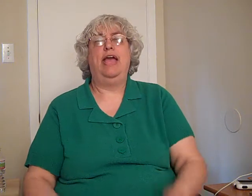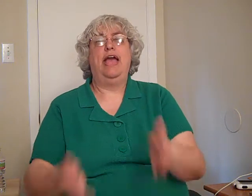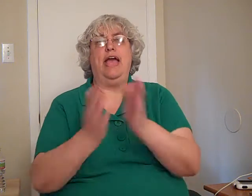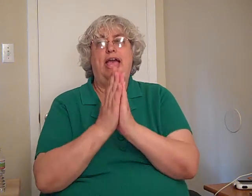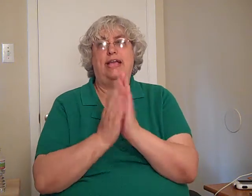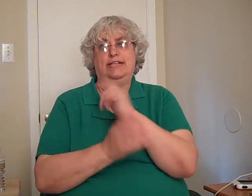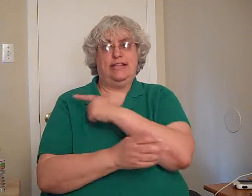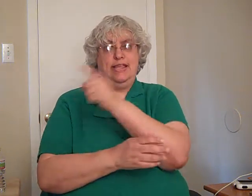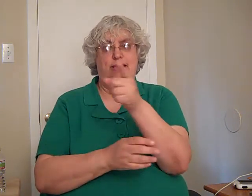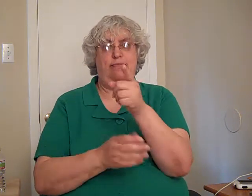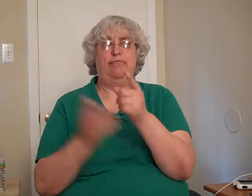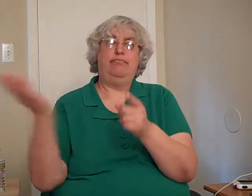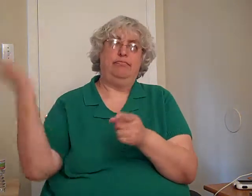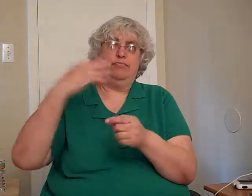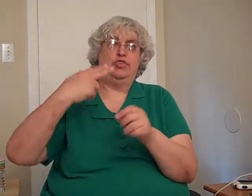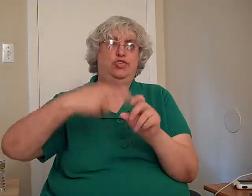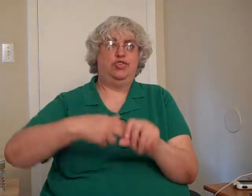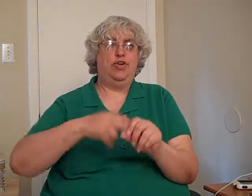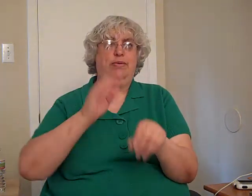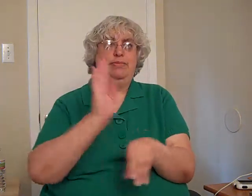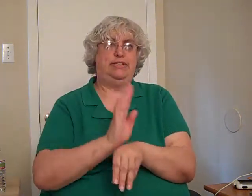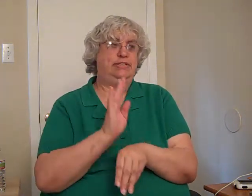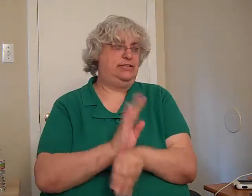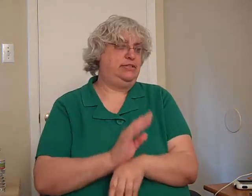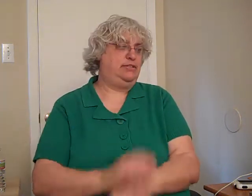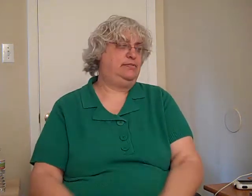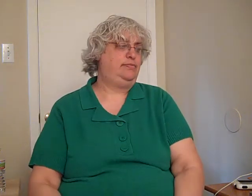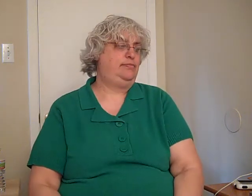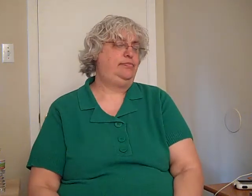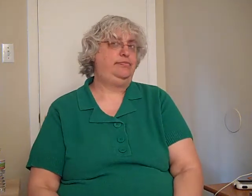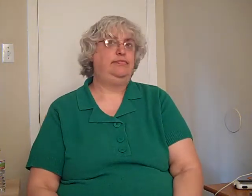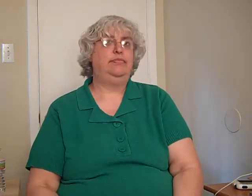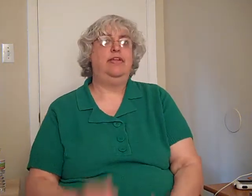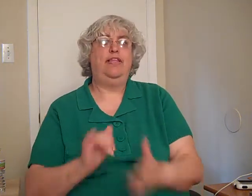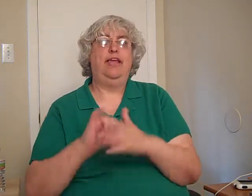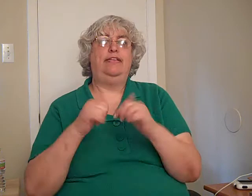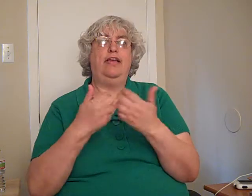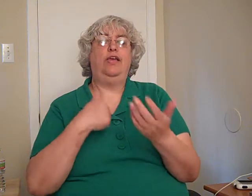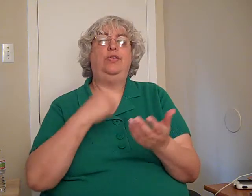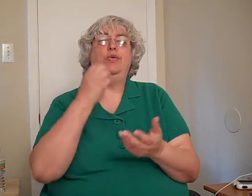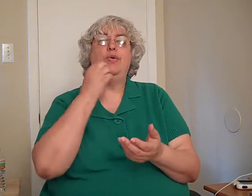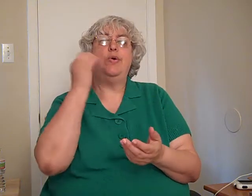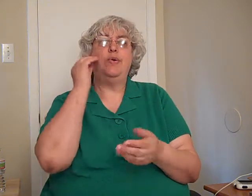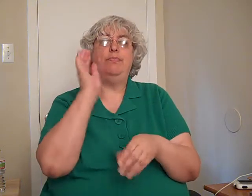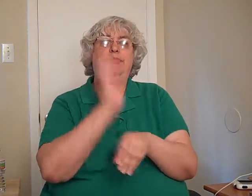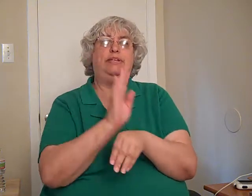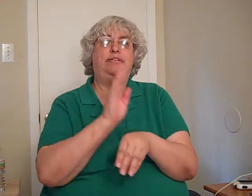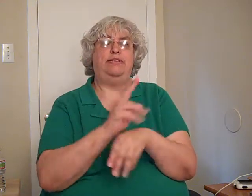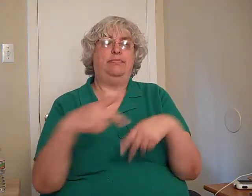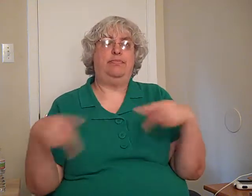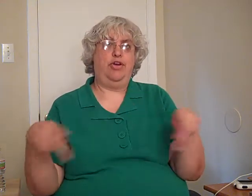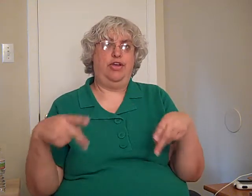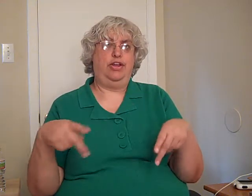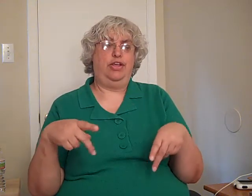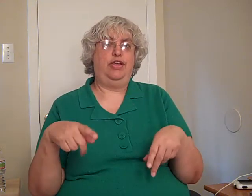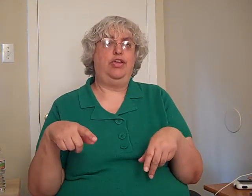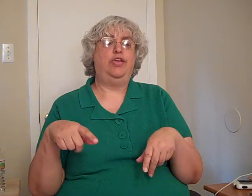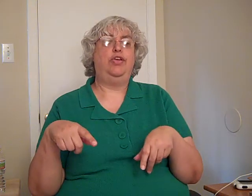business. Keep this thing extremely simple. That is how you conduct a home business party. For those of you